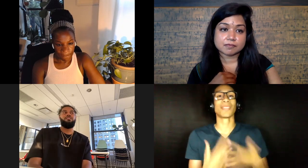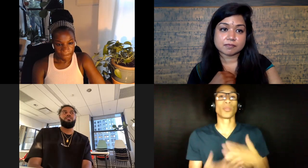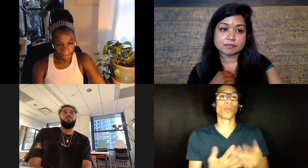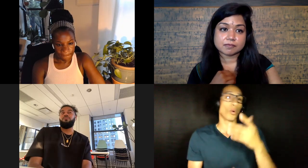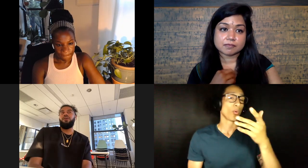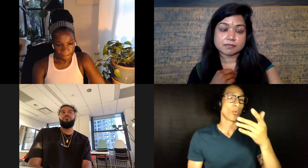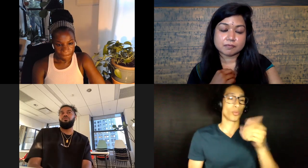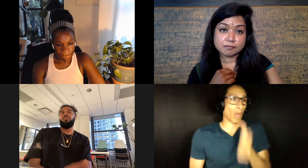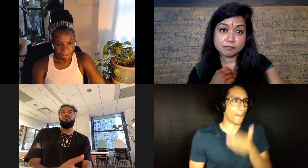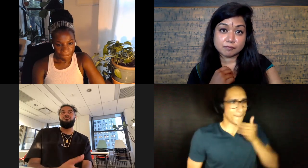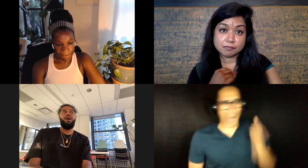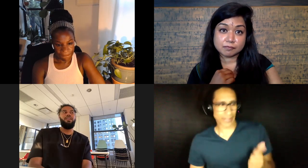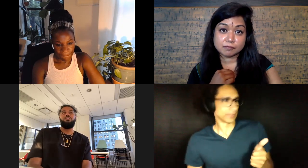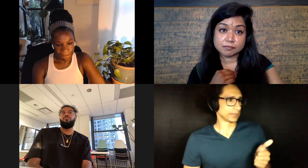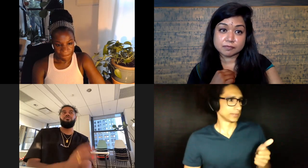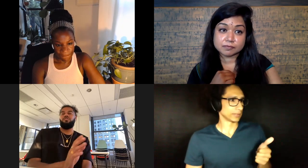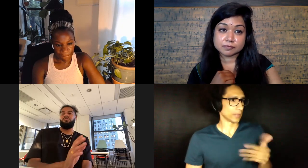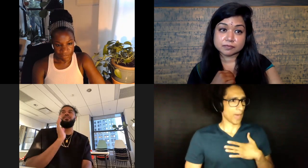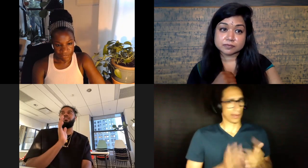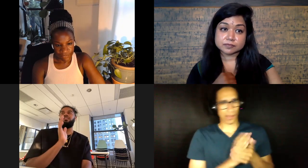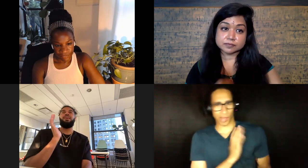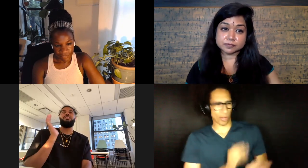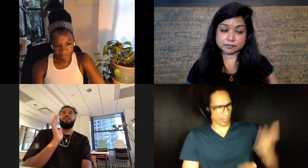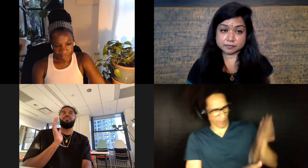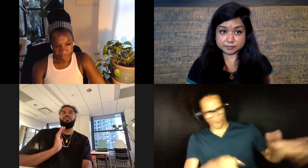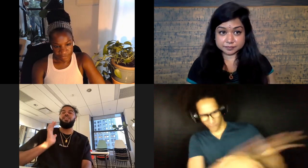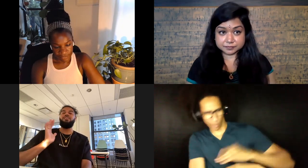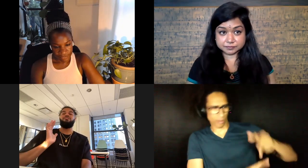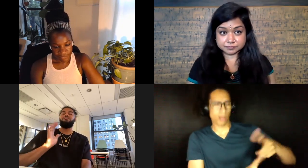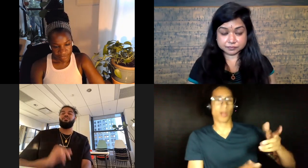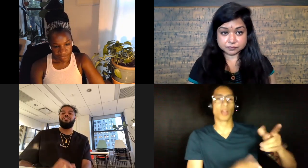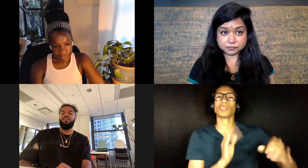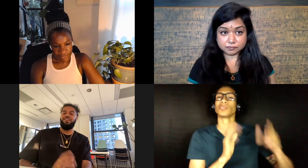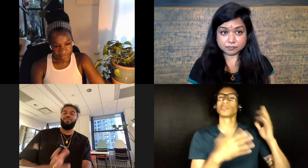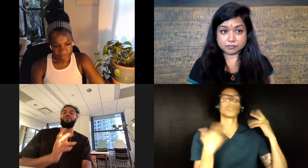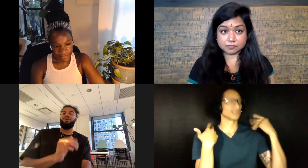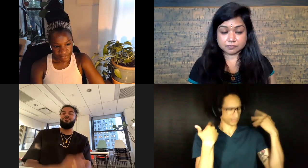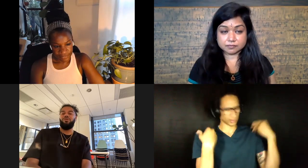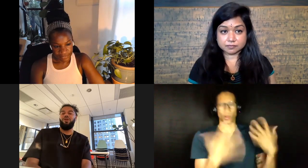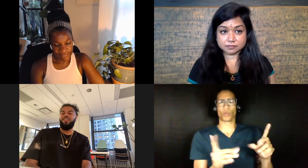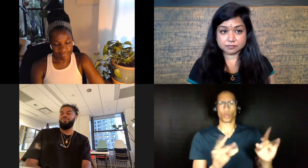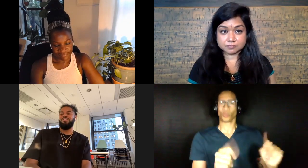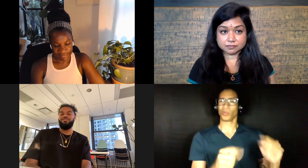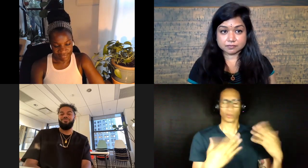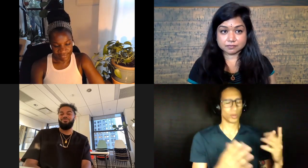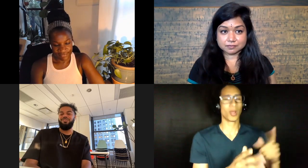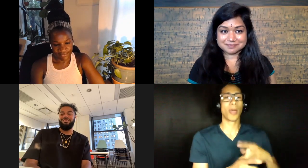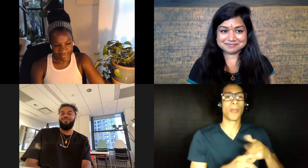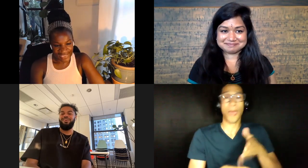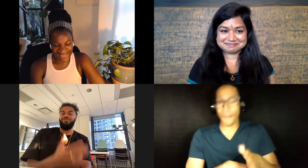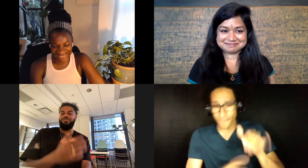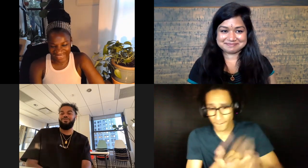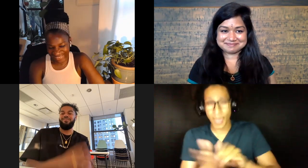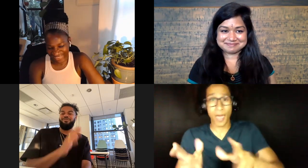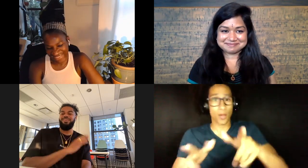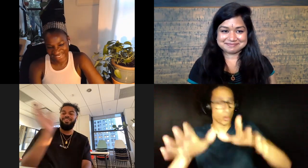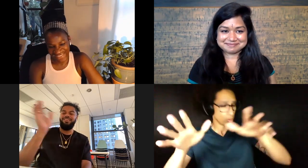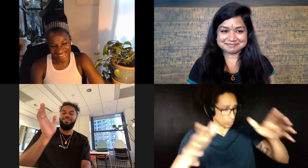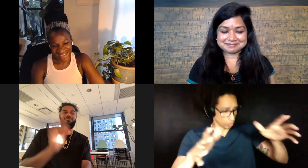of me conscious. Like I don't know how they're just consciously always a part of me when I'm thinking about what I'm doing. So that's